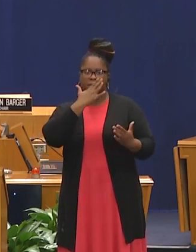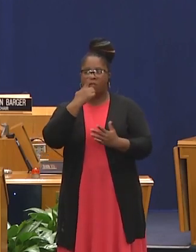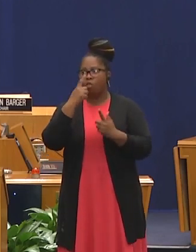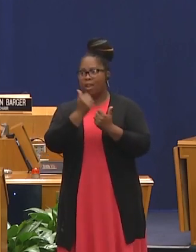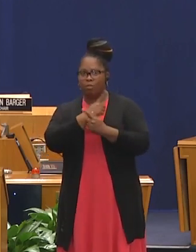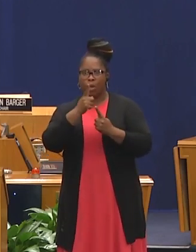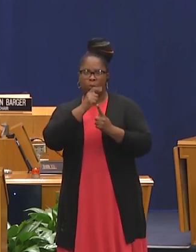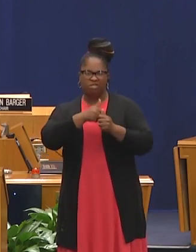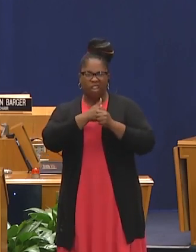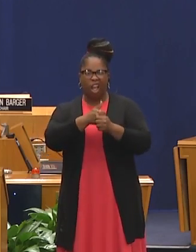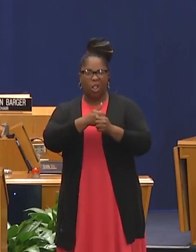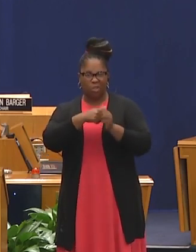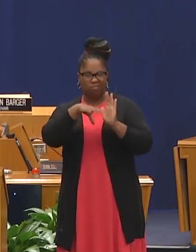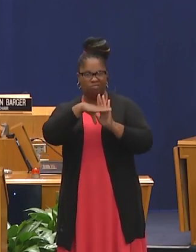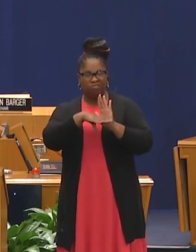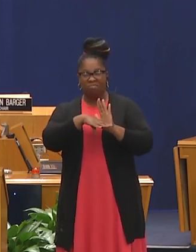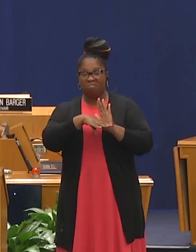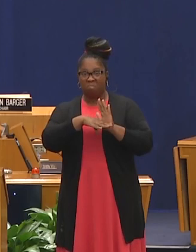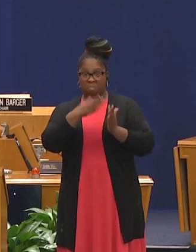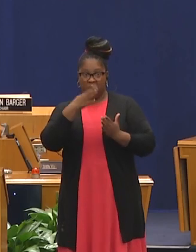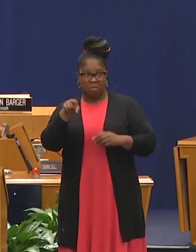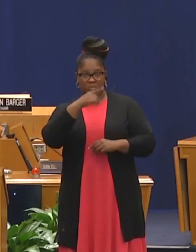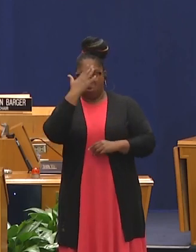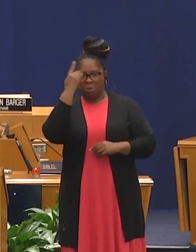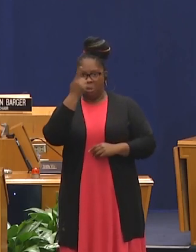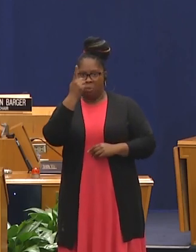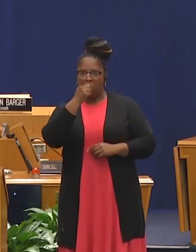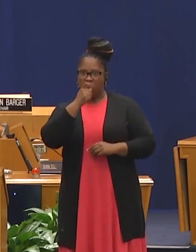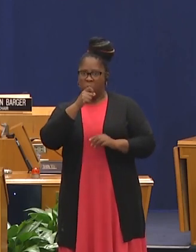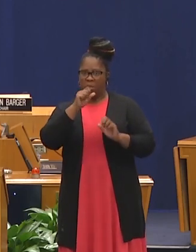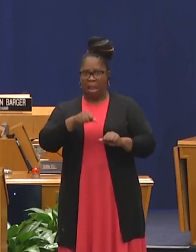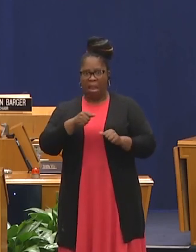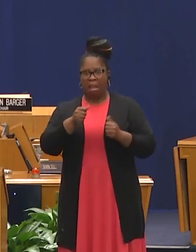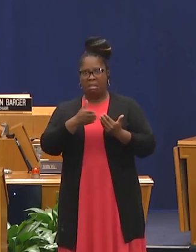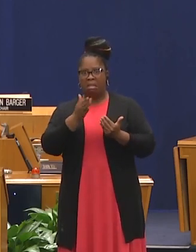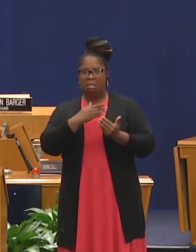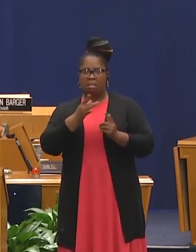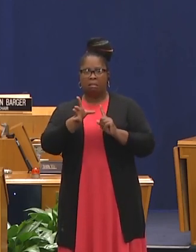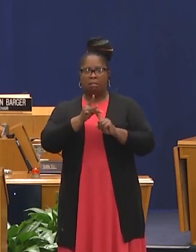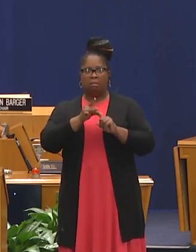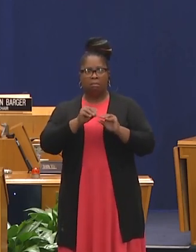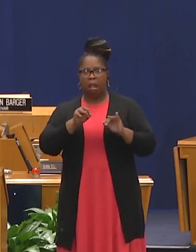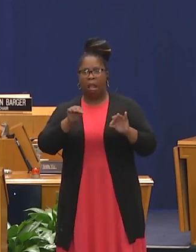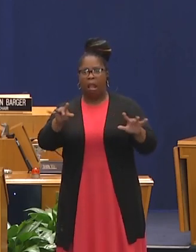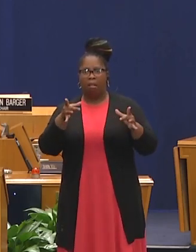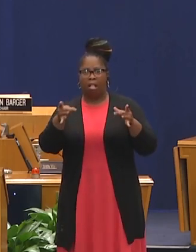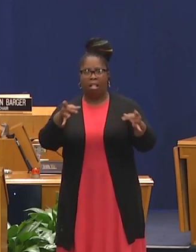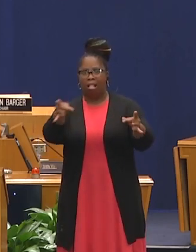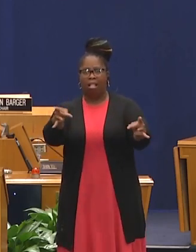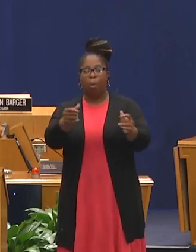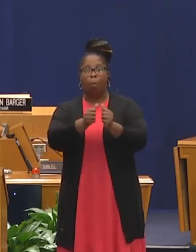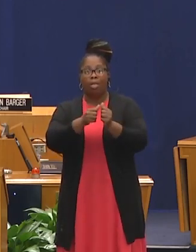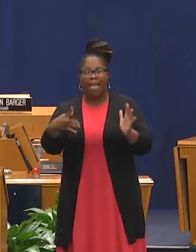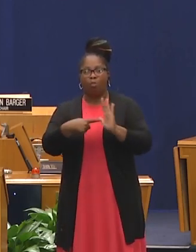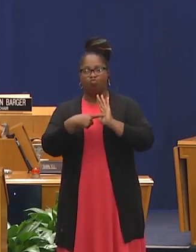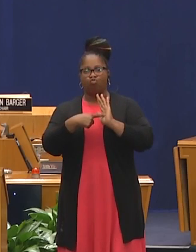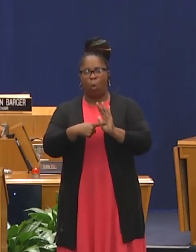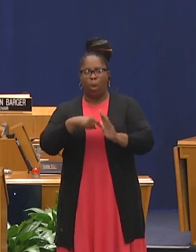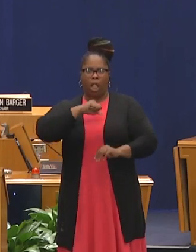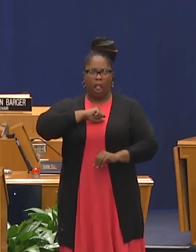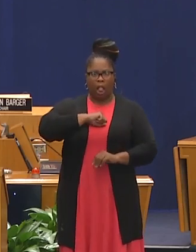now, we know someone may be contagious and transmit COVID-19 without showing any symptoms whatsoever. Wearing a